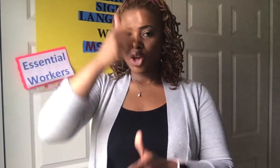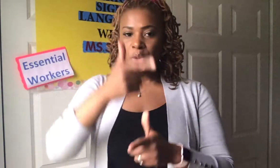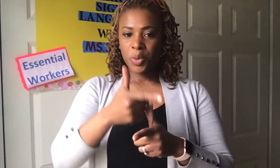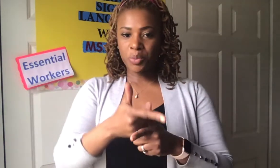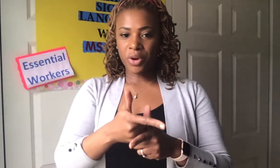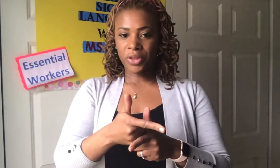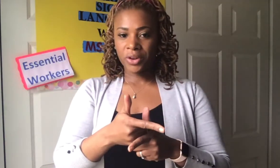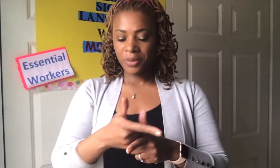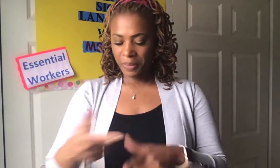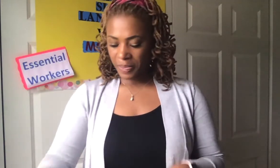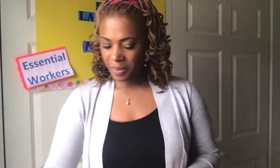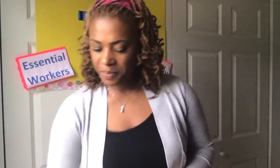brother.